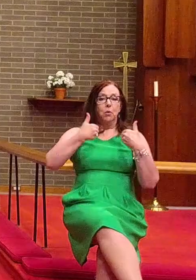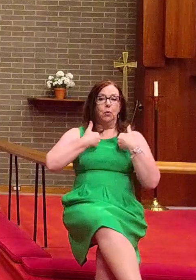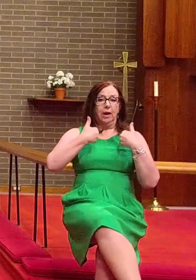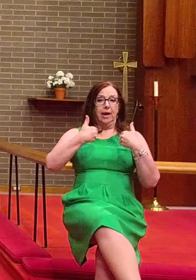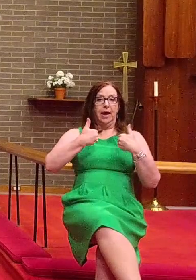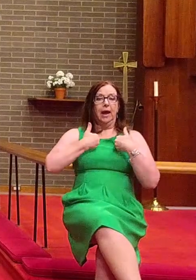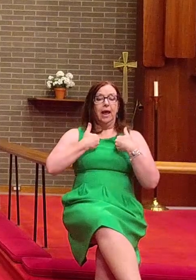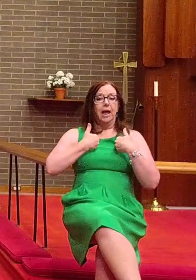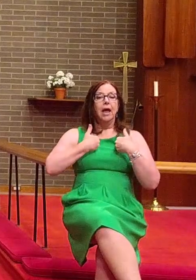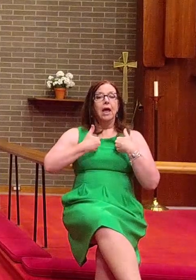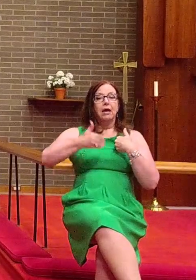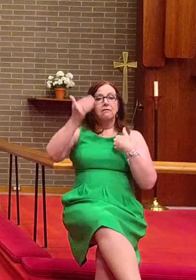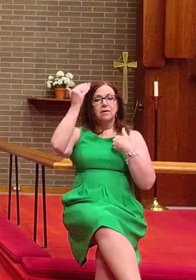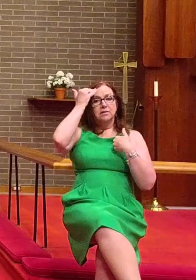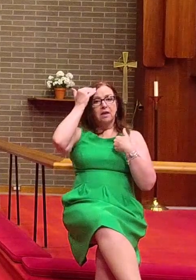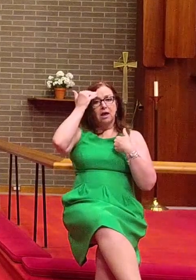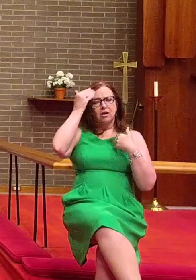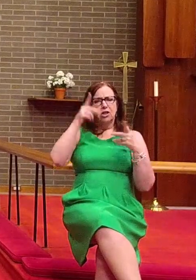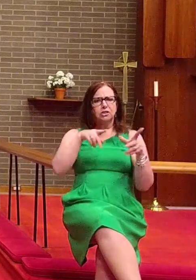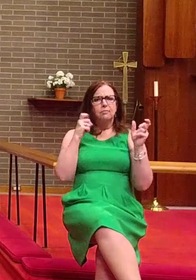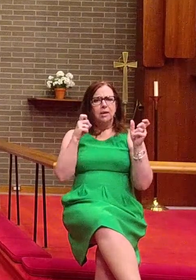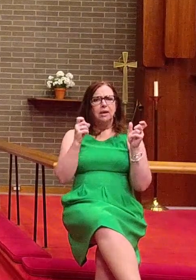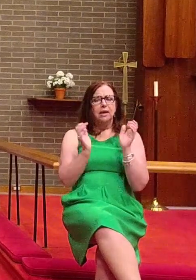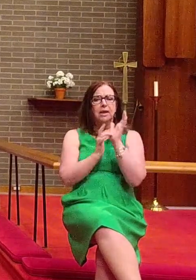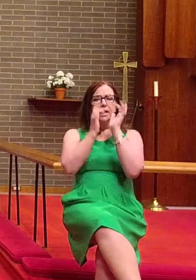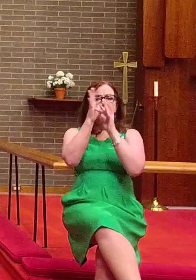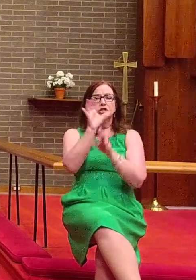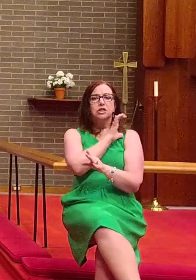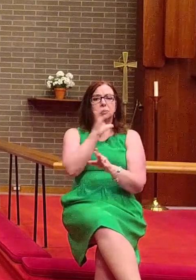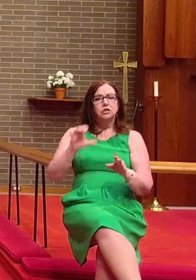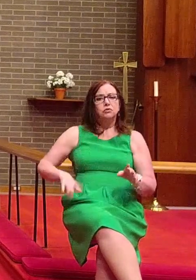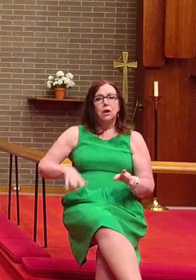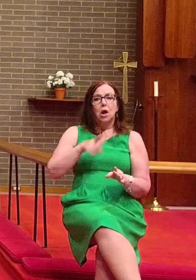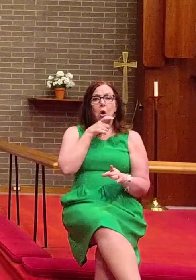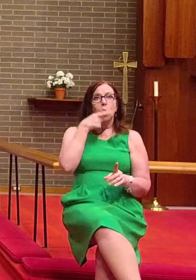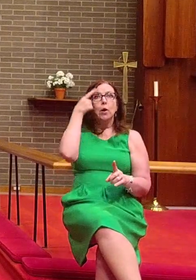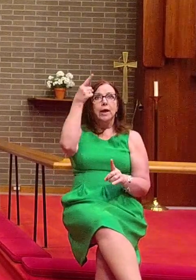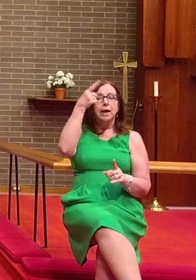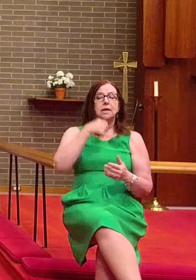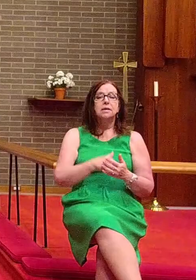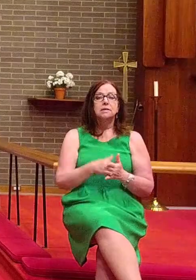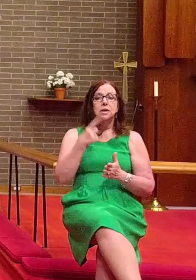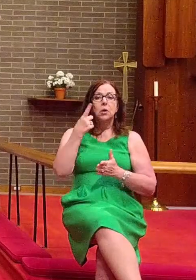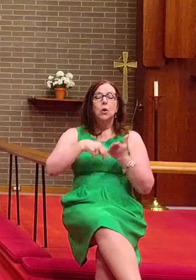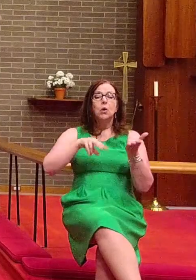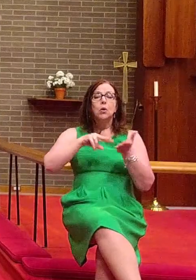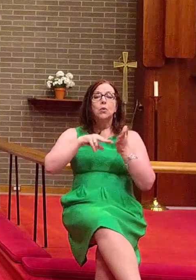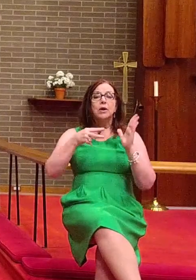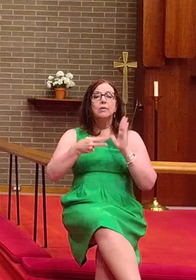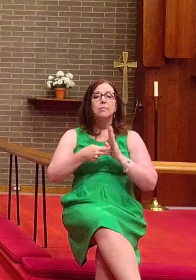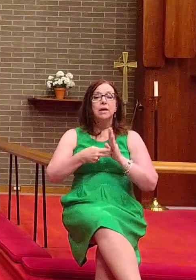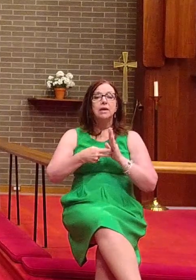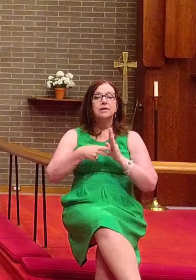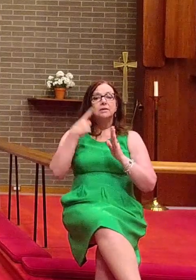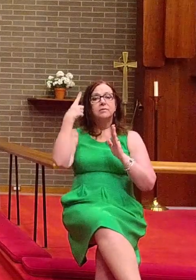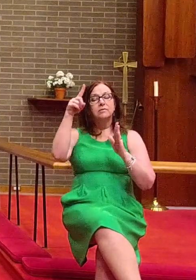firsthand knowledge of who Jesus is and what it means to be